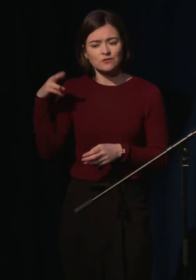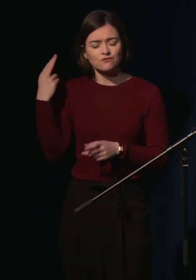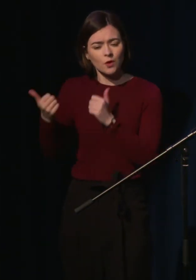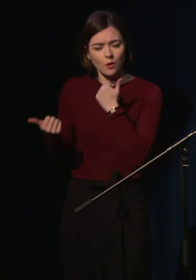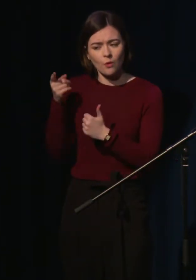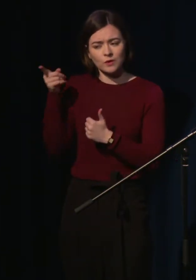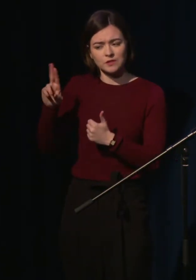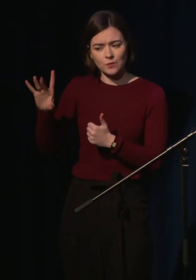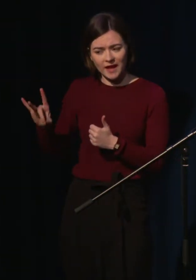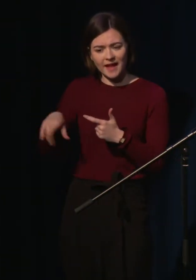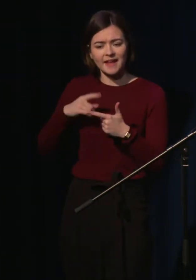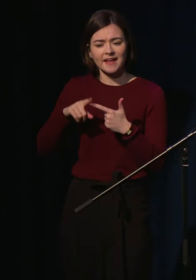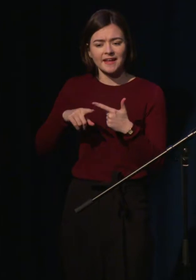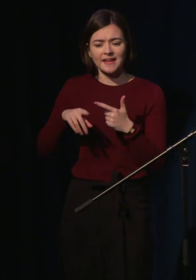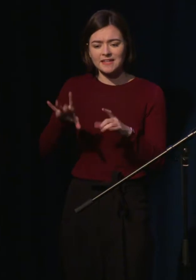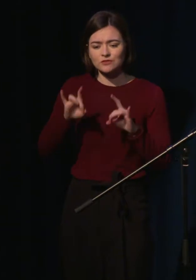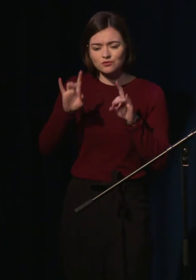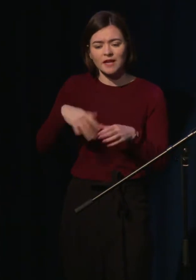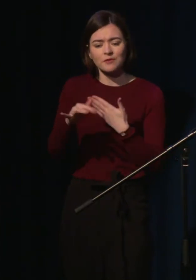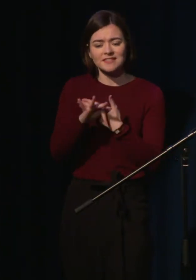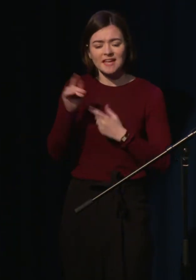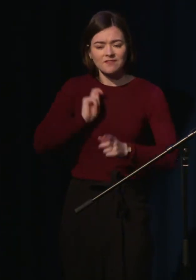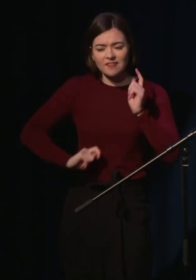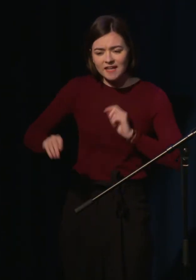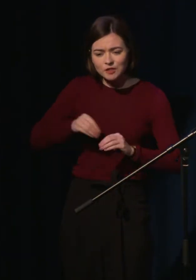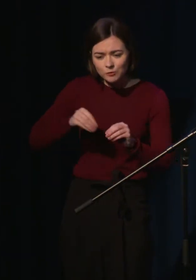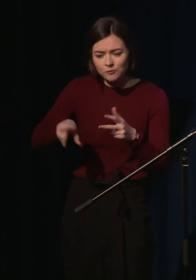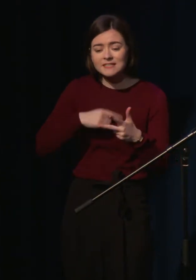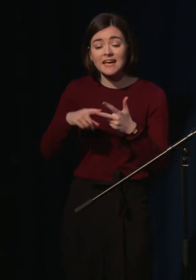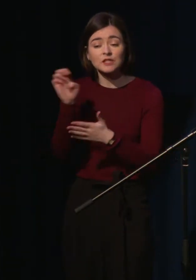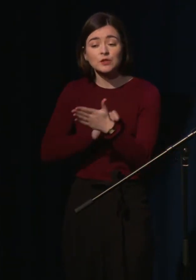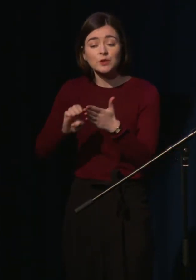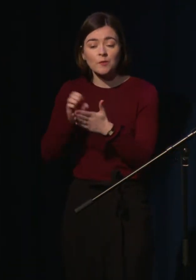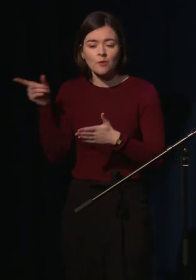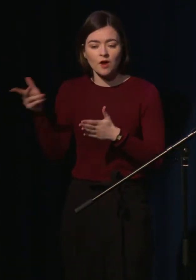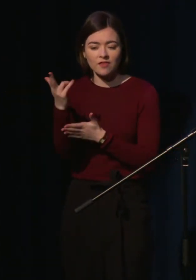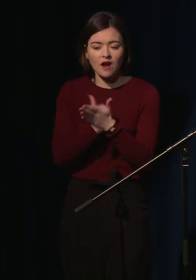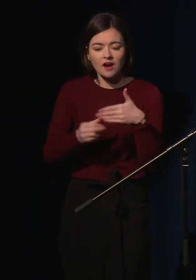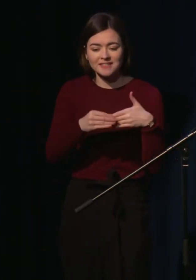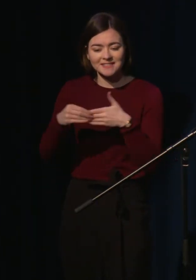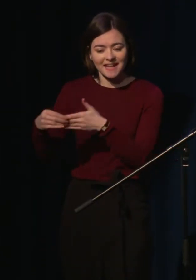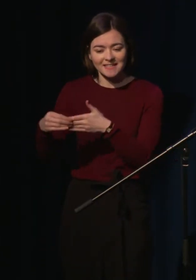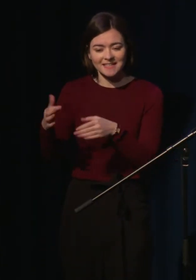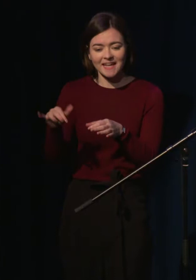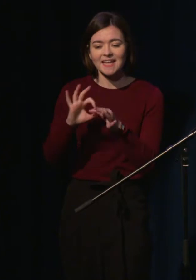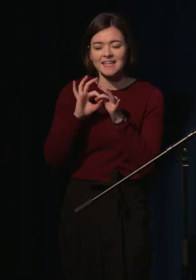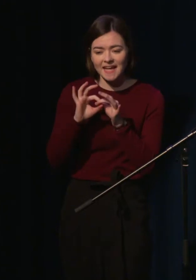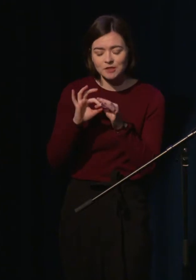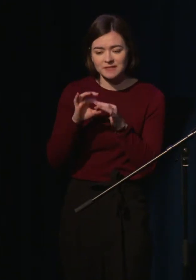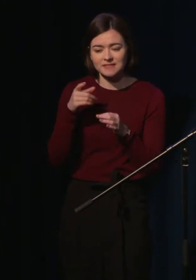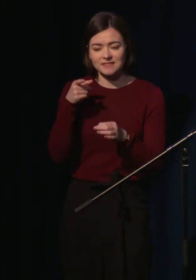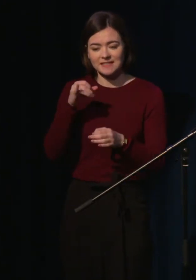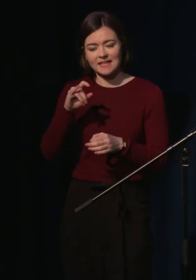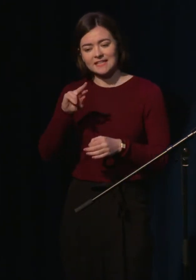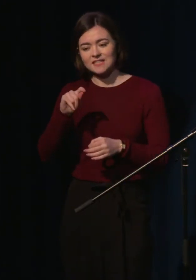UK, in Australia with the Safe Theatres movement, and in Europe, where the artist-led engagement initiative is tackling